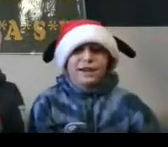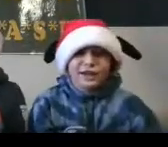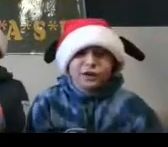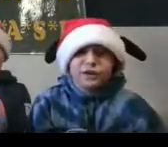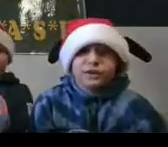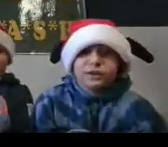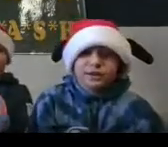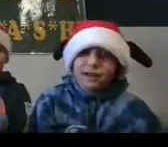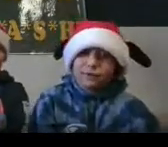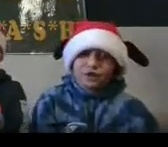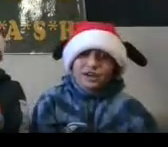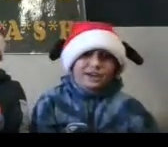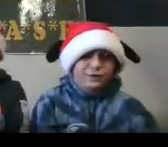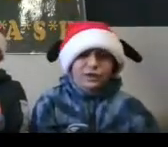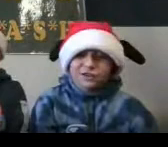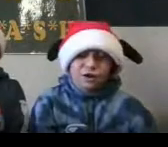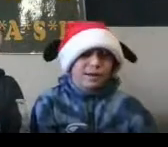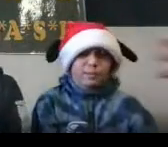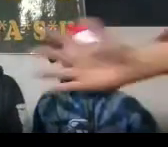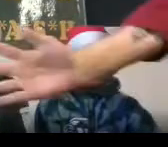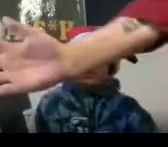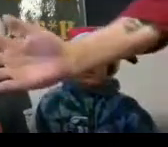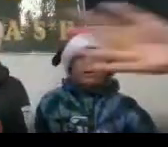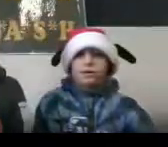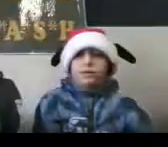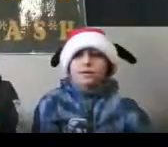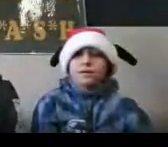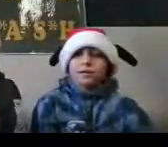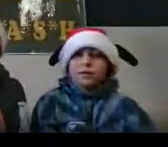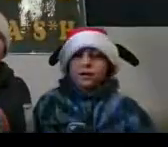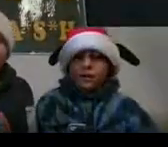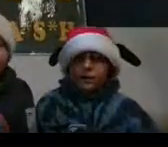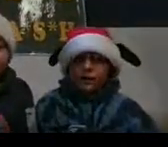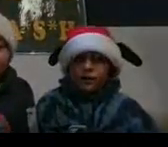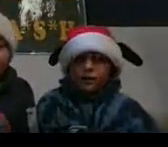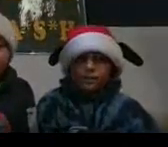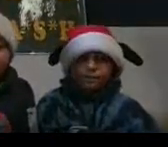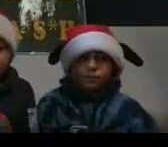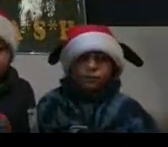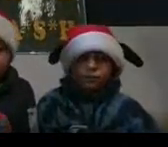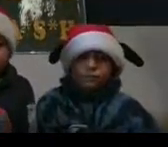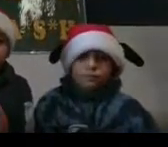like reindeer. Now raise your hand if you like snowmen more. Oh, okay.